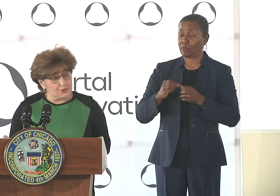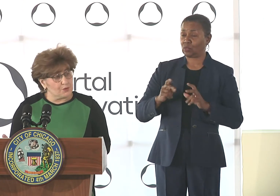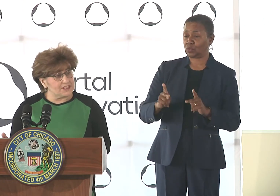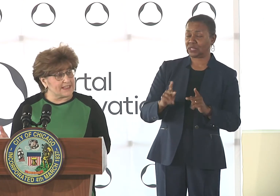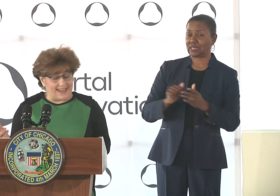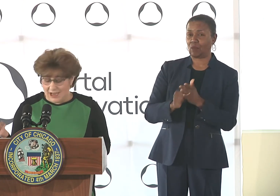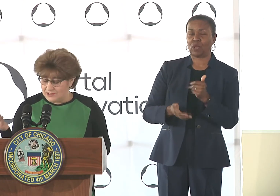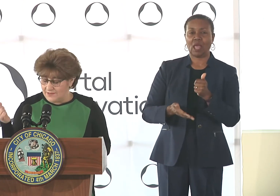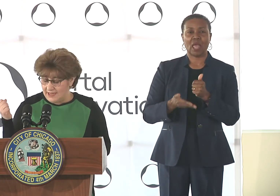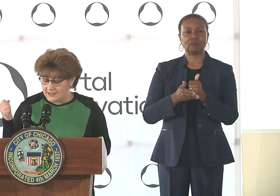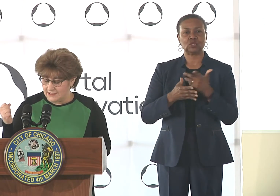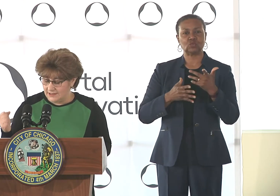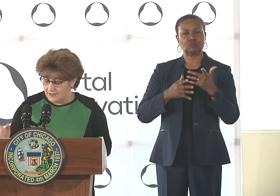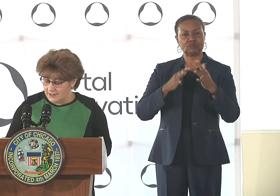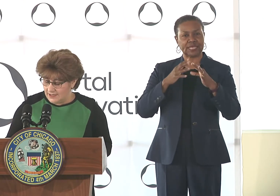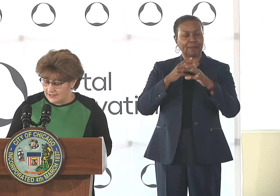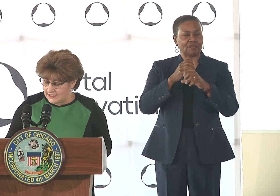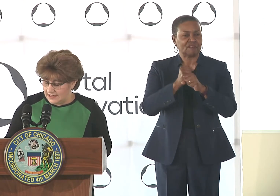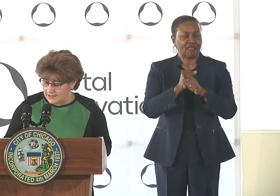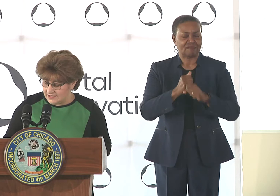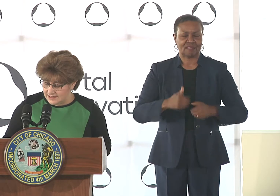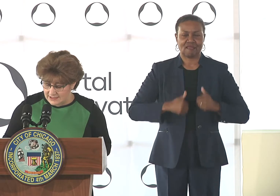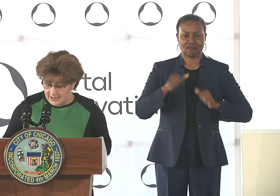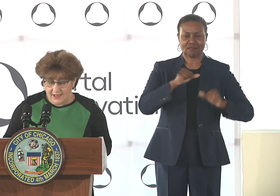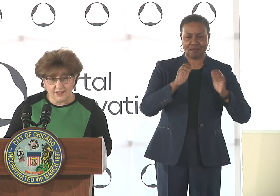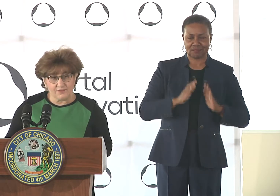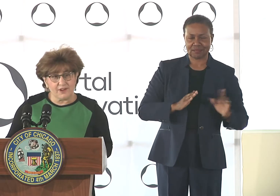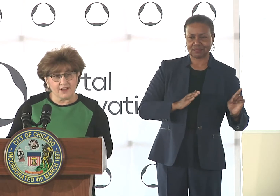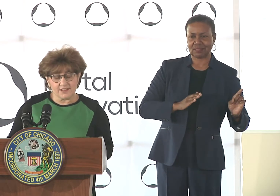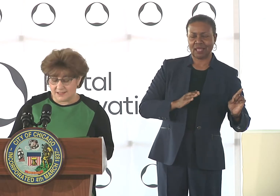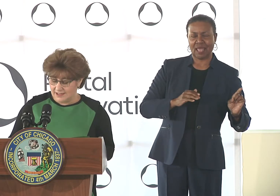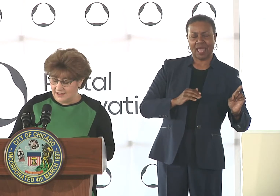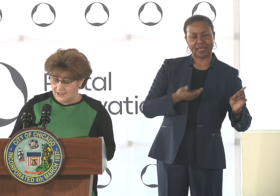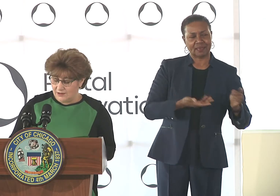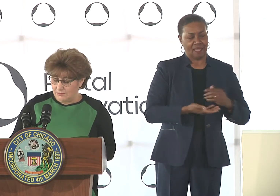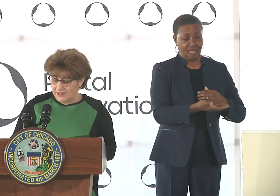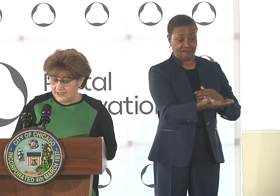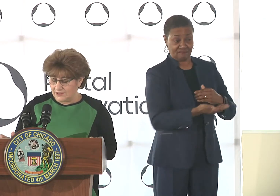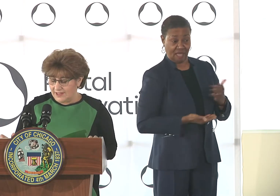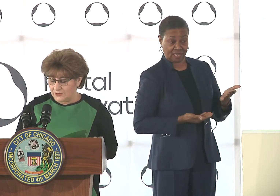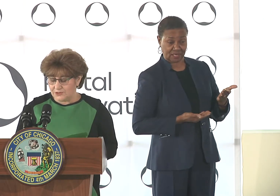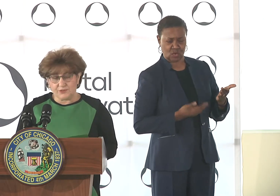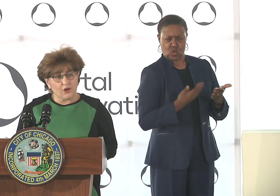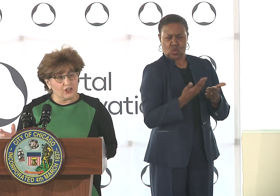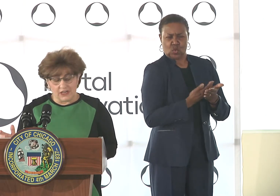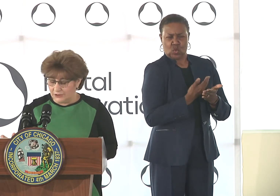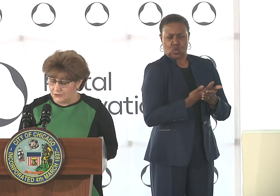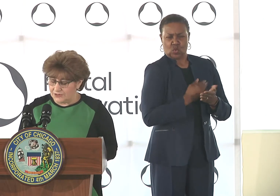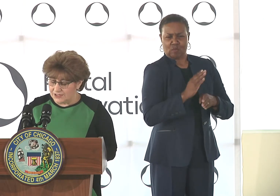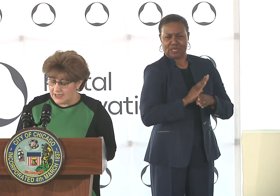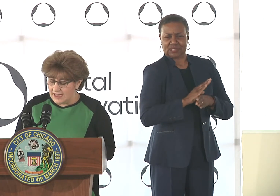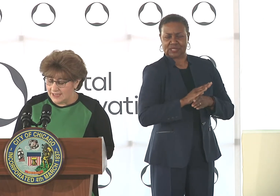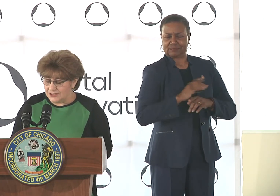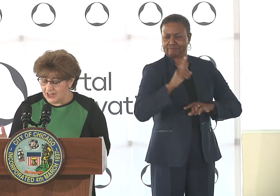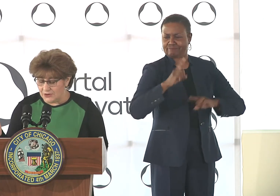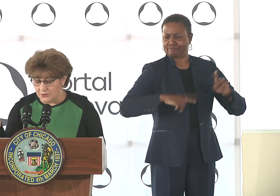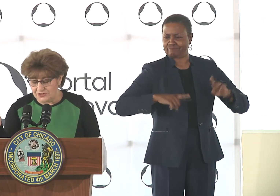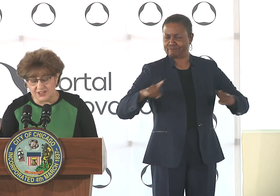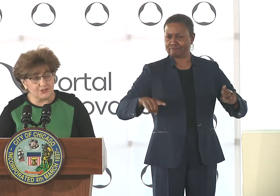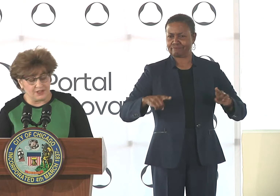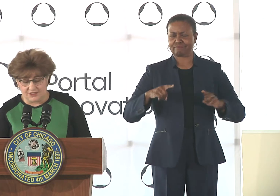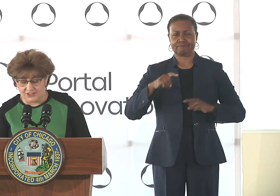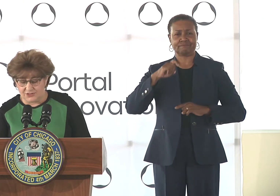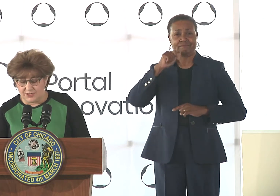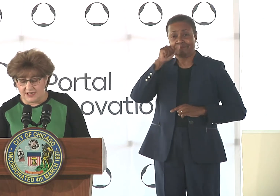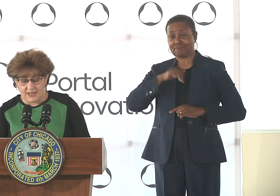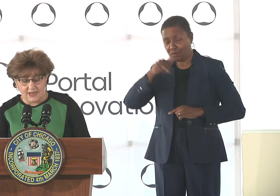will serve to captivate the young scientists and invite budding inventors of all colors and genders